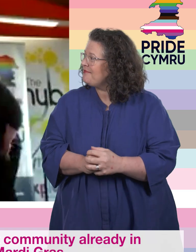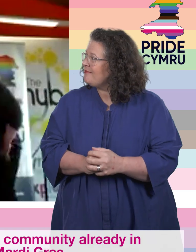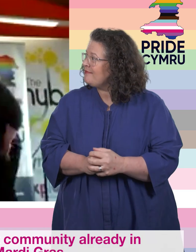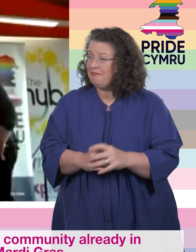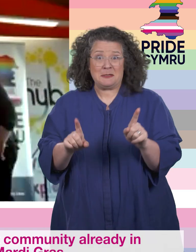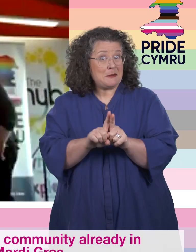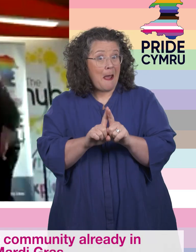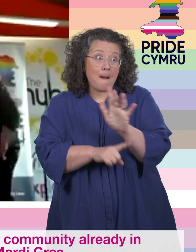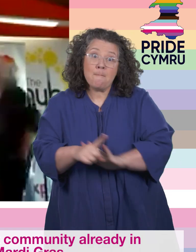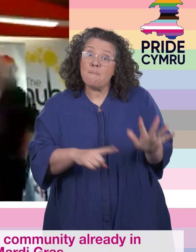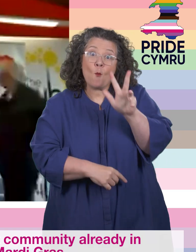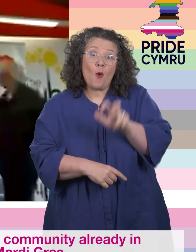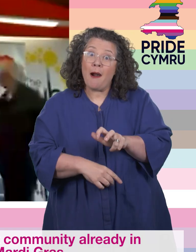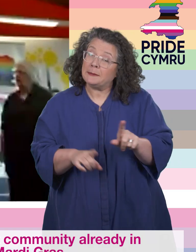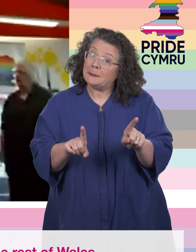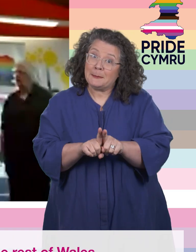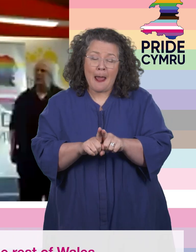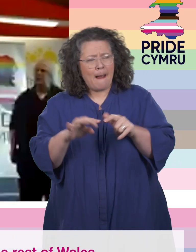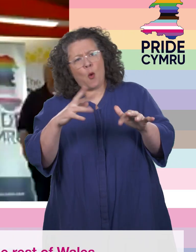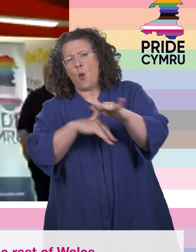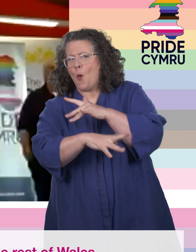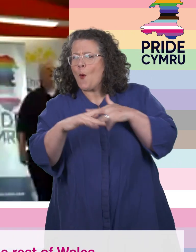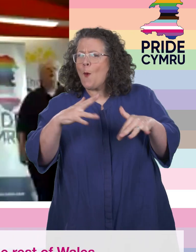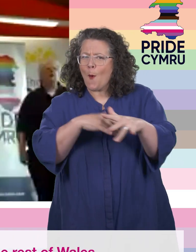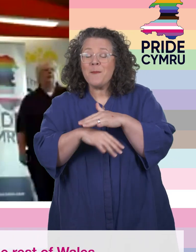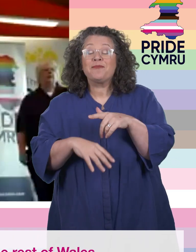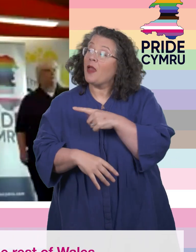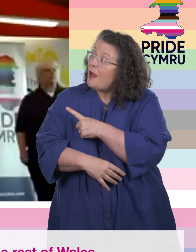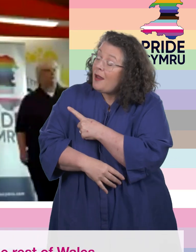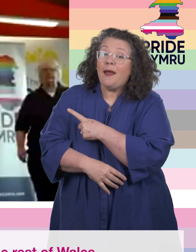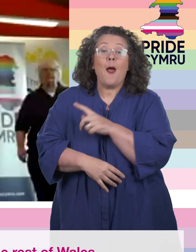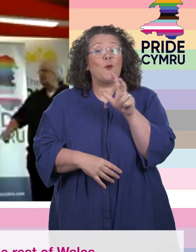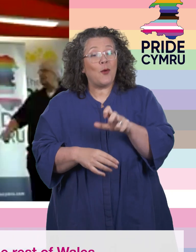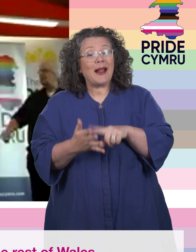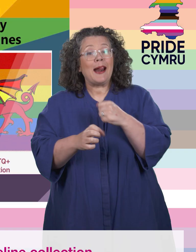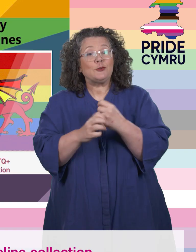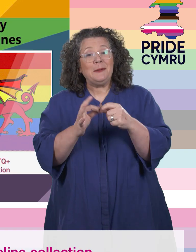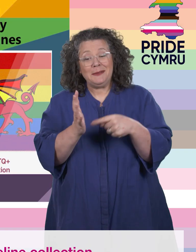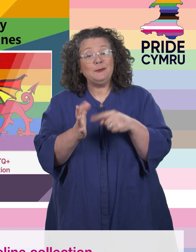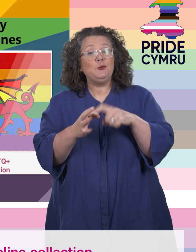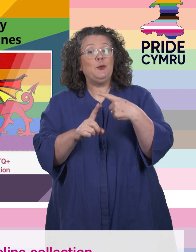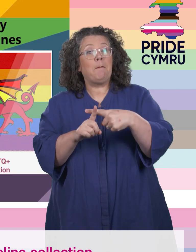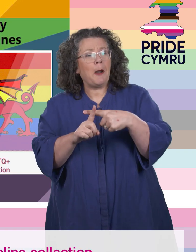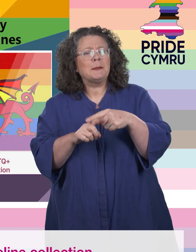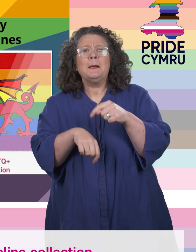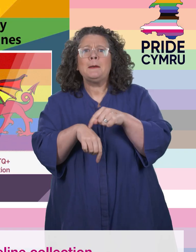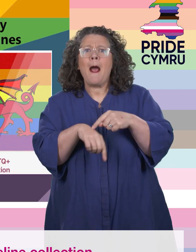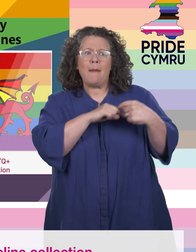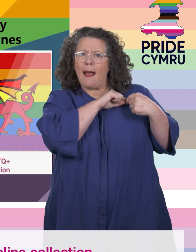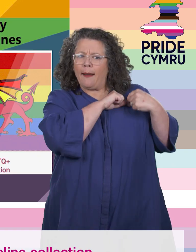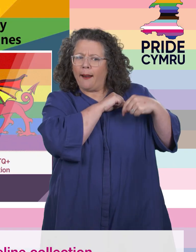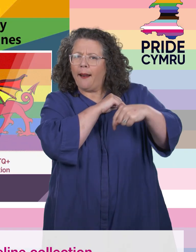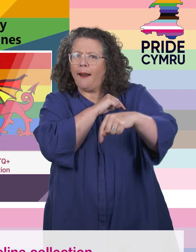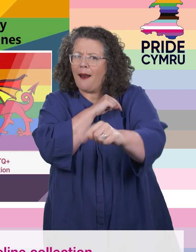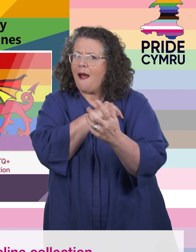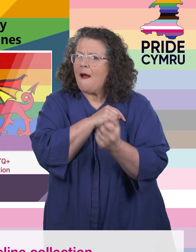existence before Cardiff Mardi Gras. And the same is true around the rest of Wales. These are the Welsh